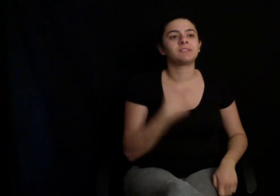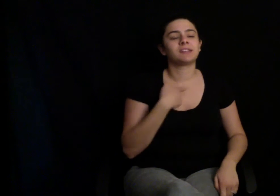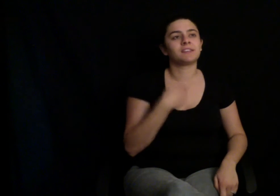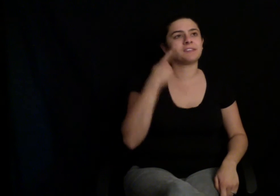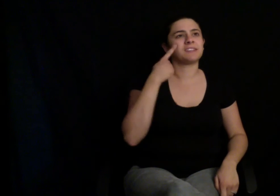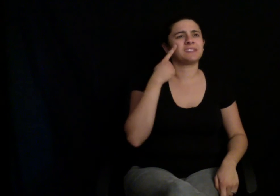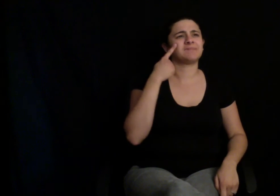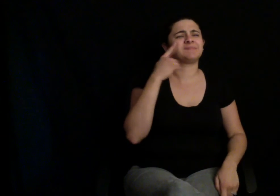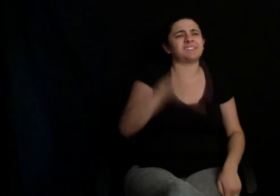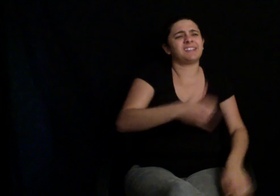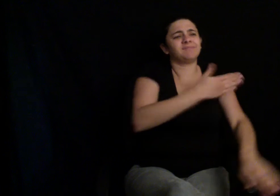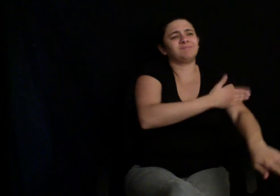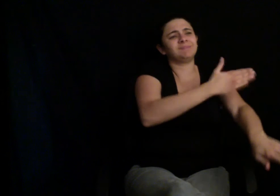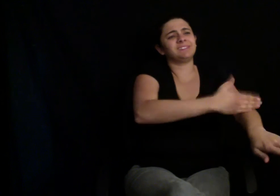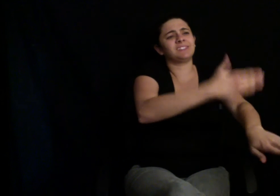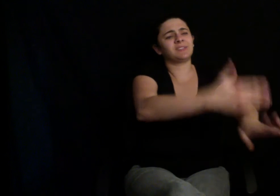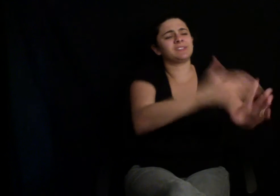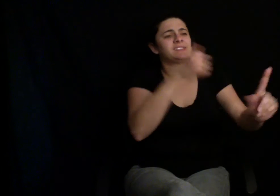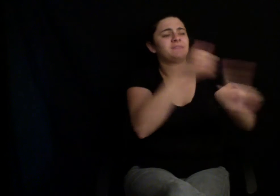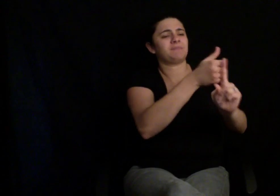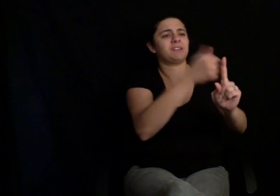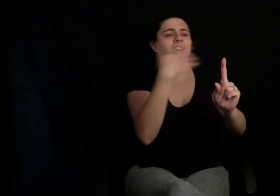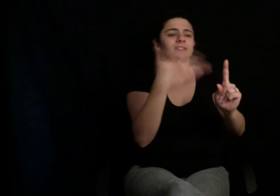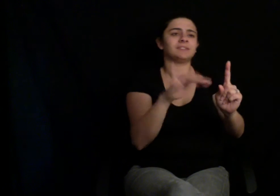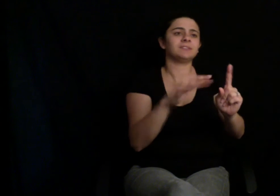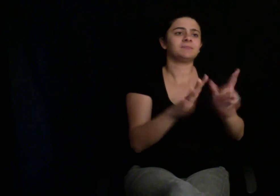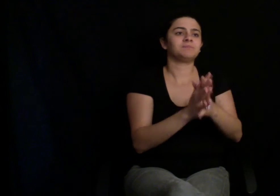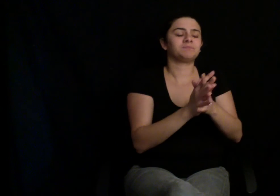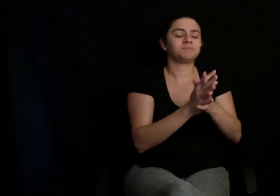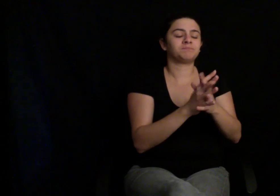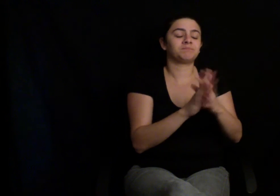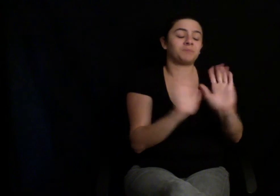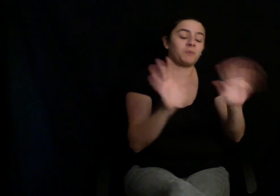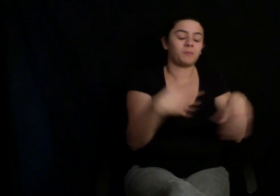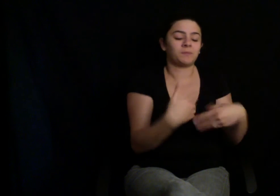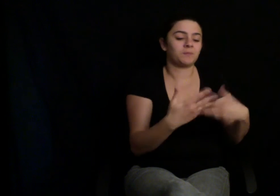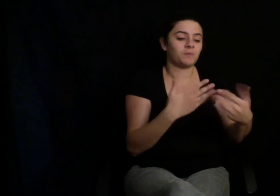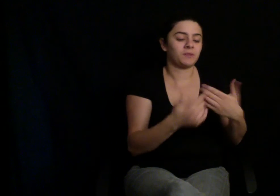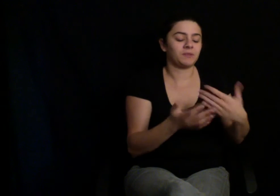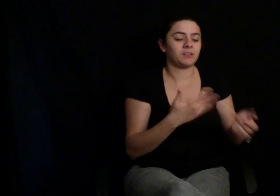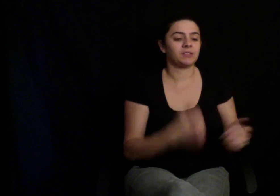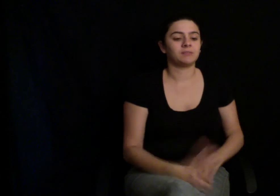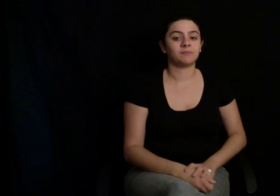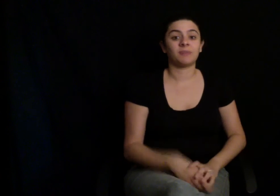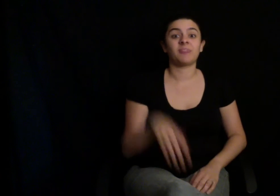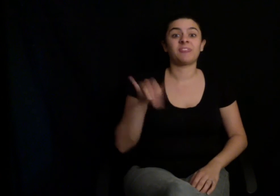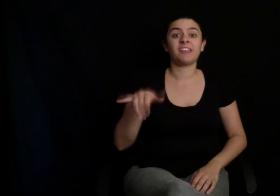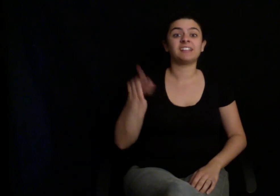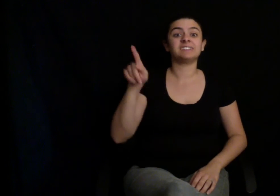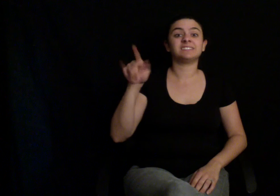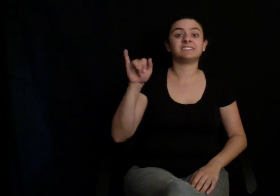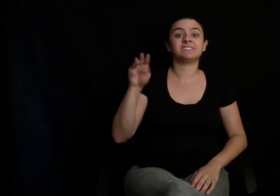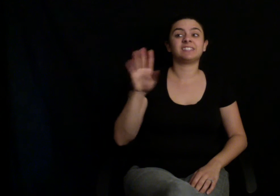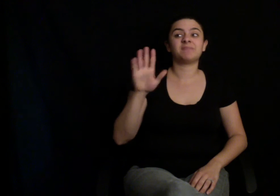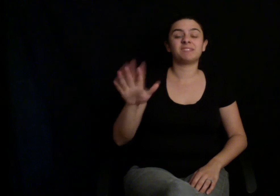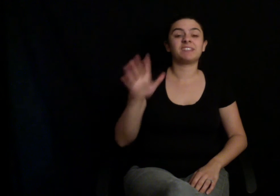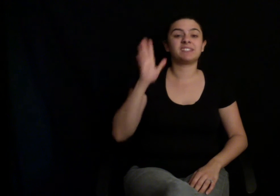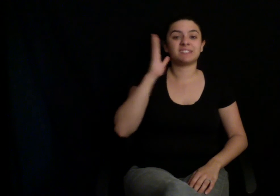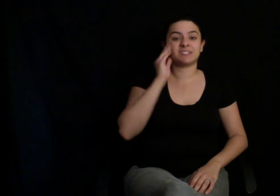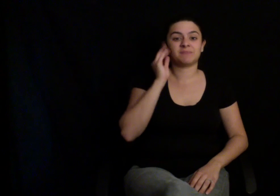you actually have something worth getting upset about. Anyway. That's what Tim Ferriss faced with just a single month challenge. You can only imagine